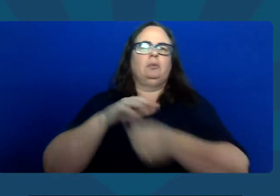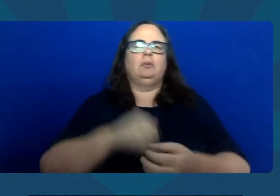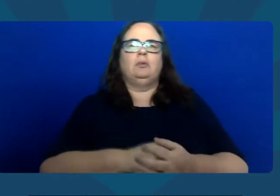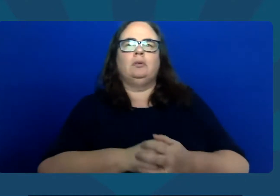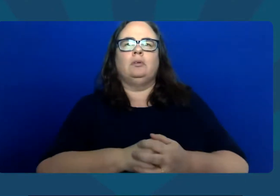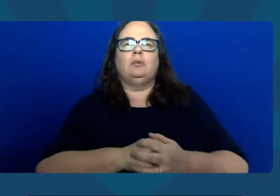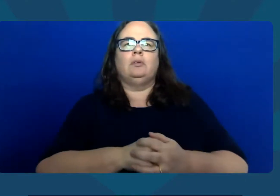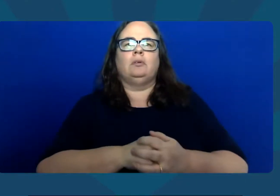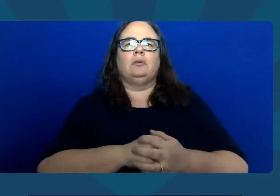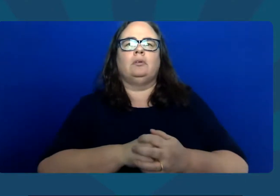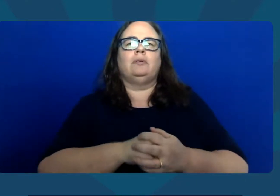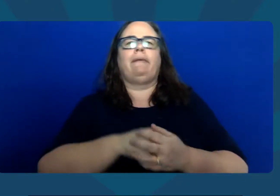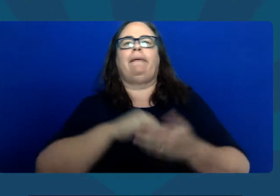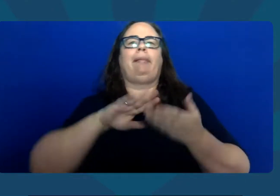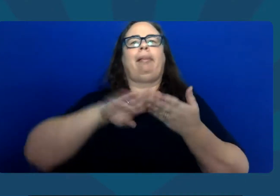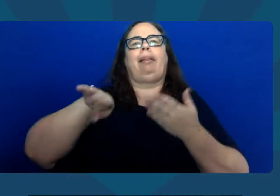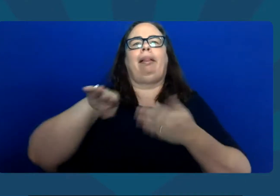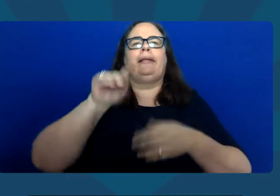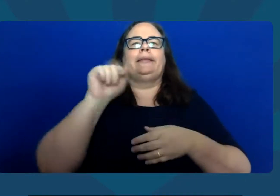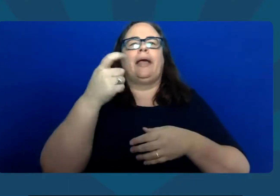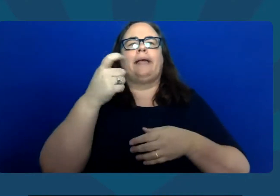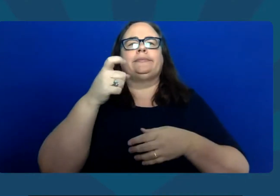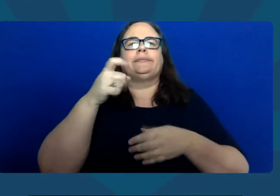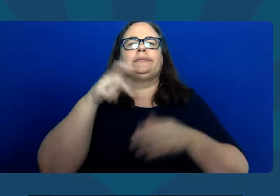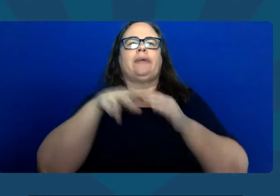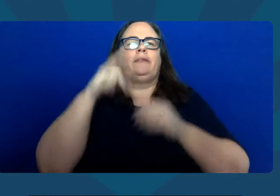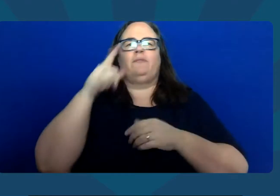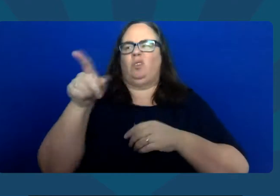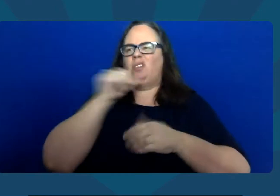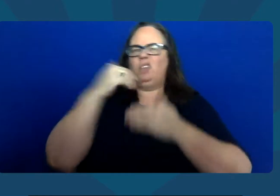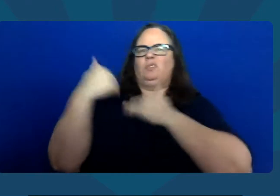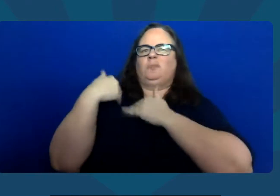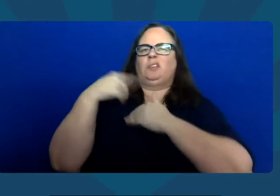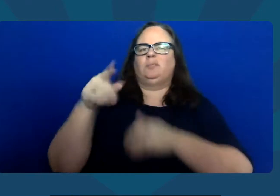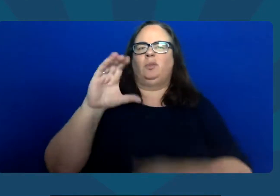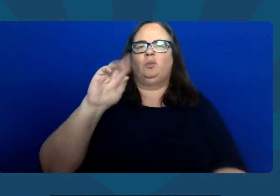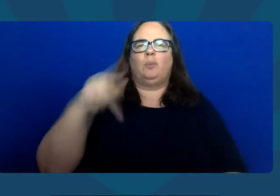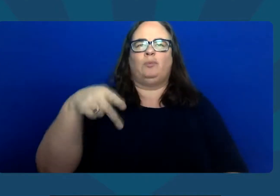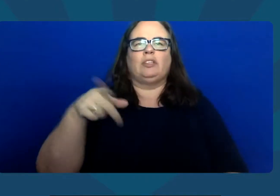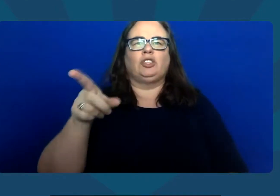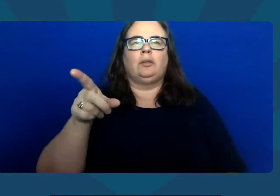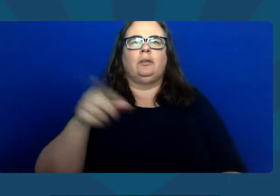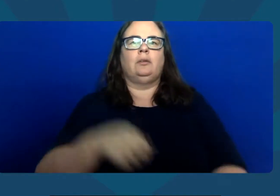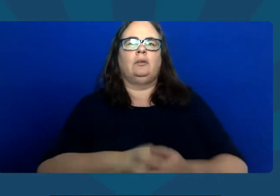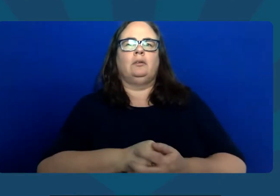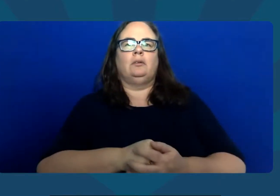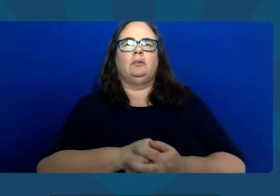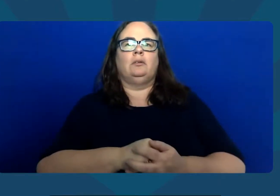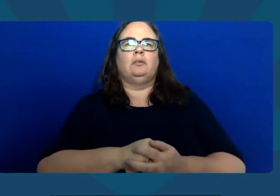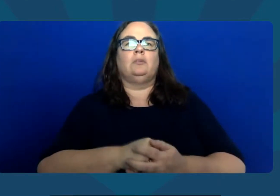suppression, and bailout tax cuts for irresponsible